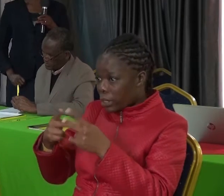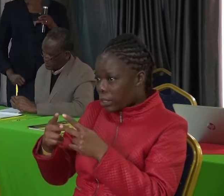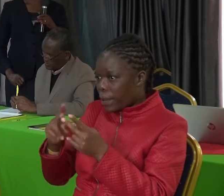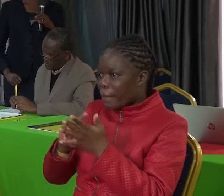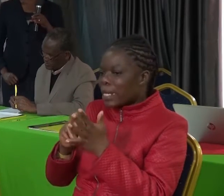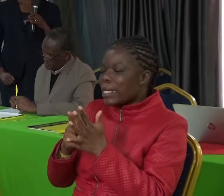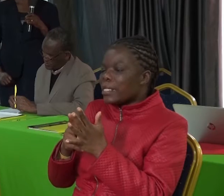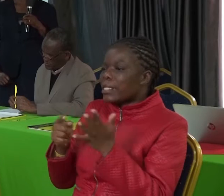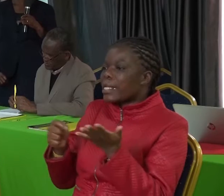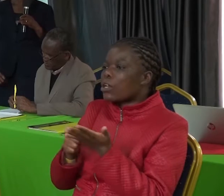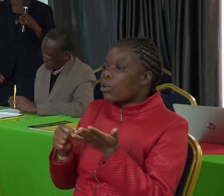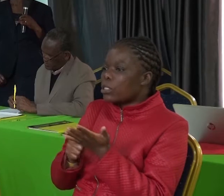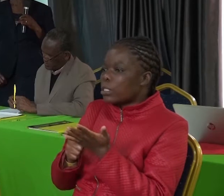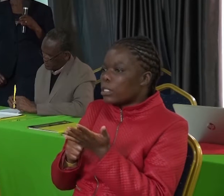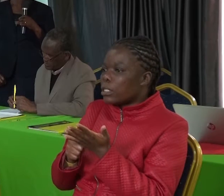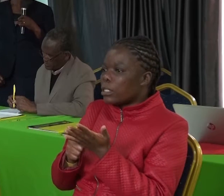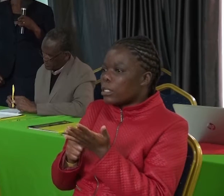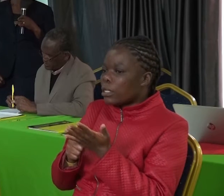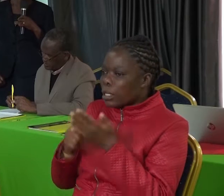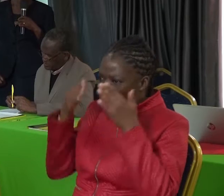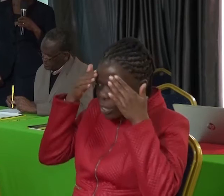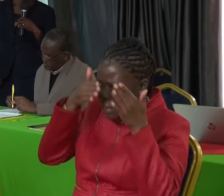we say technology driven, people say, no, I don't know about